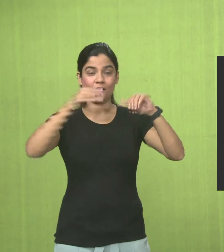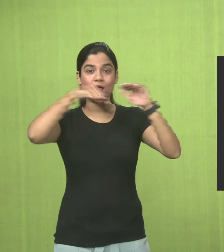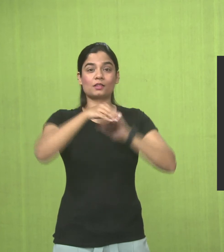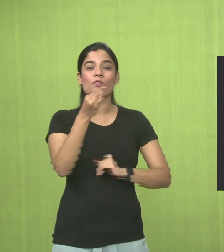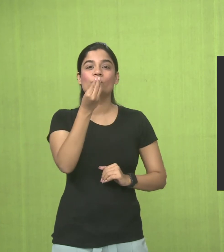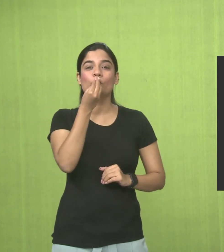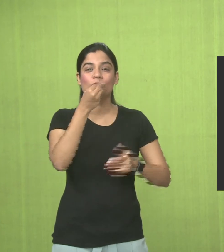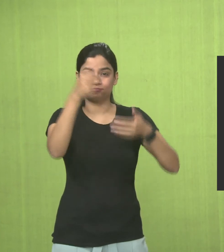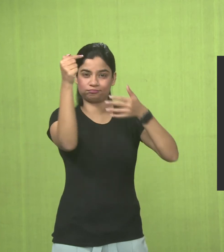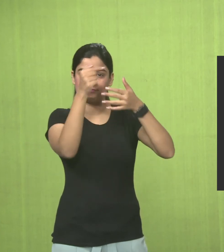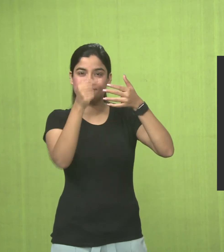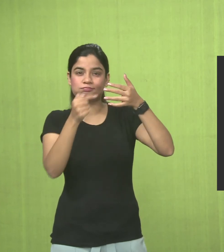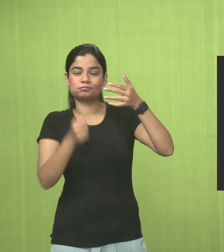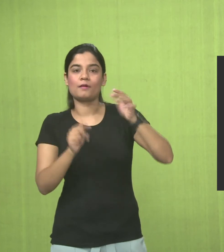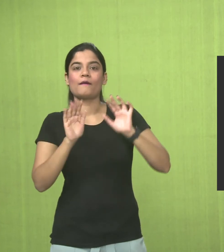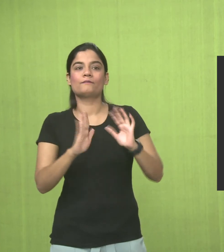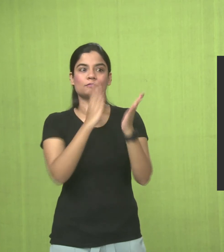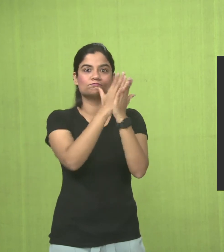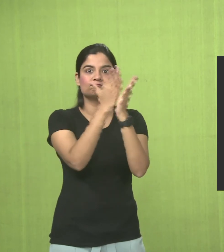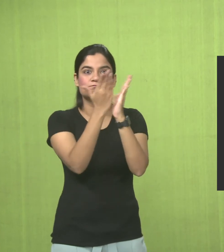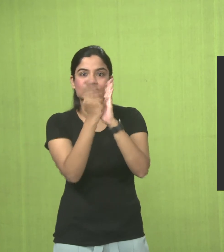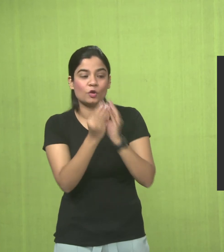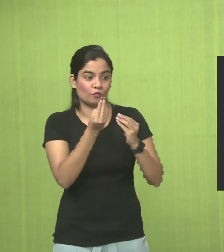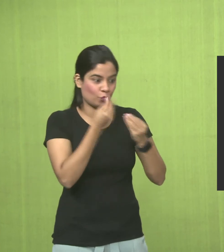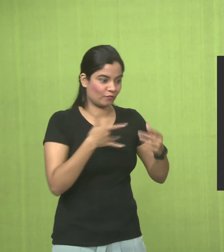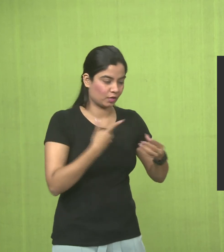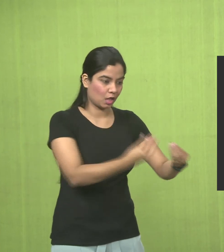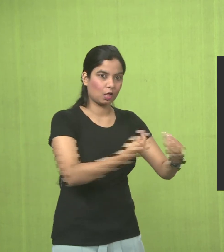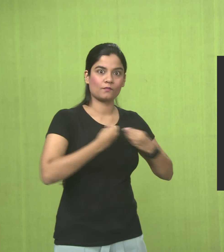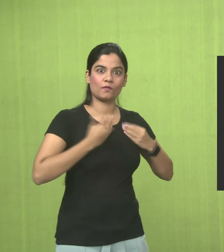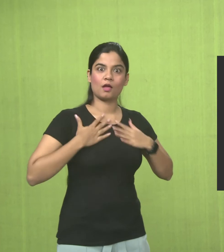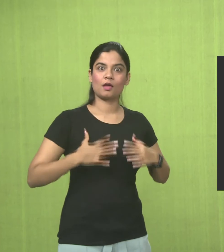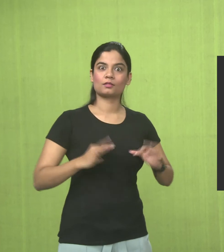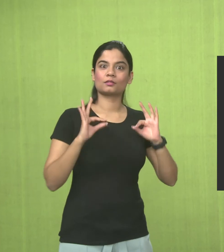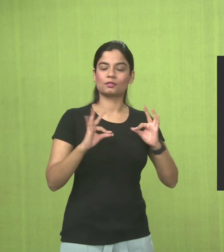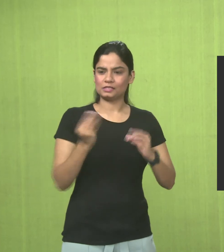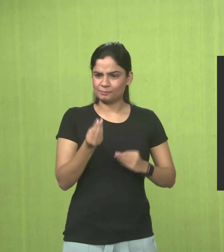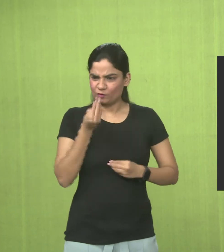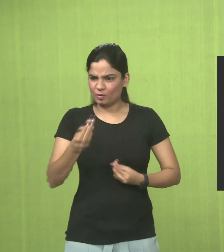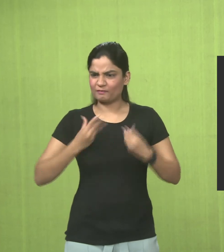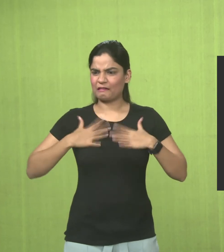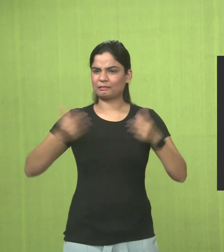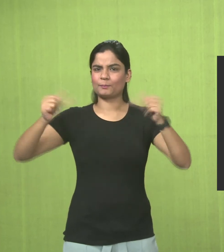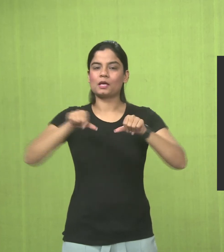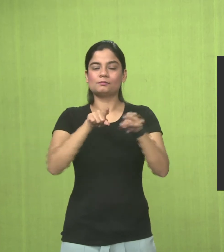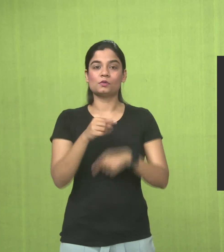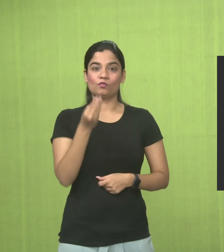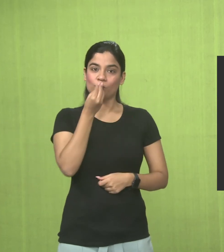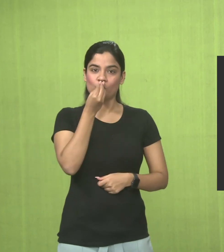Major components of home science: food and nutrition. Food gives us strength, and some kinds of